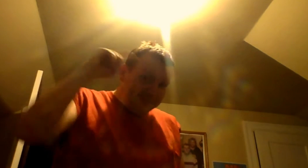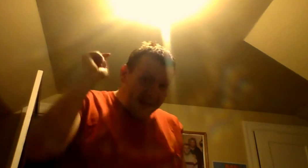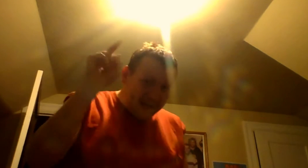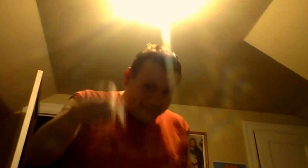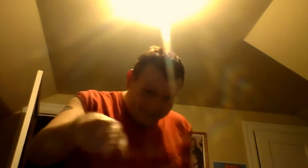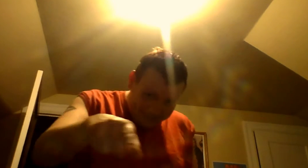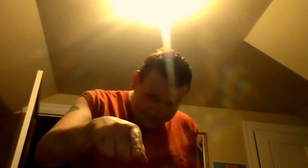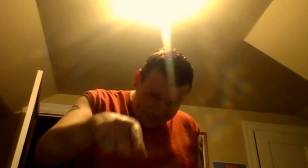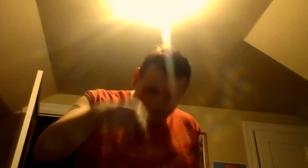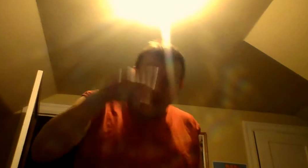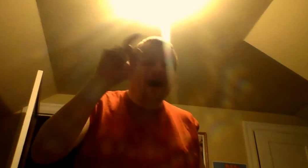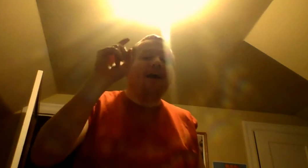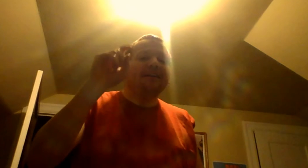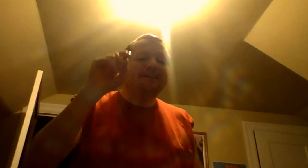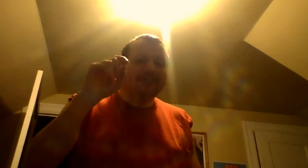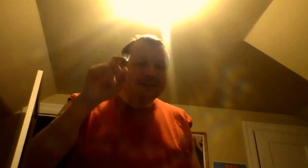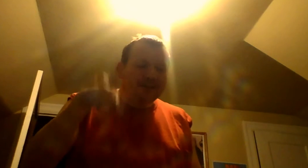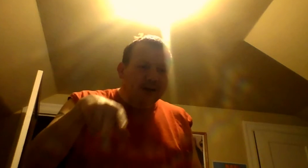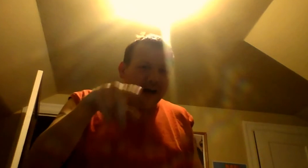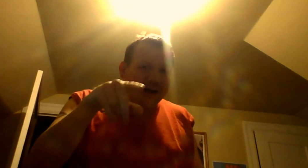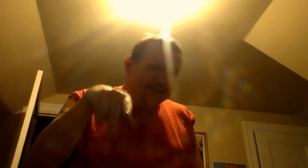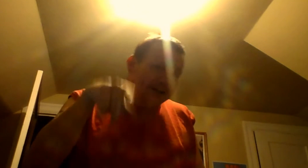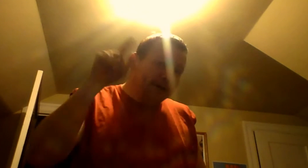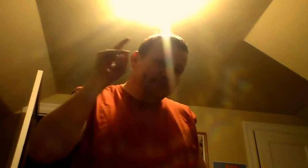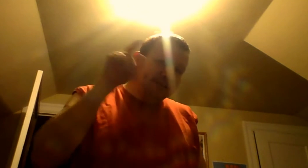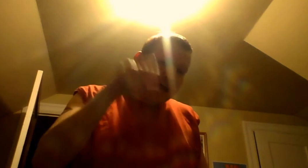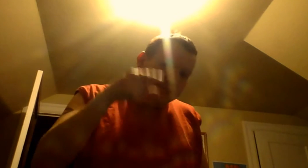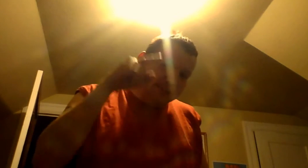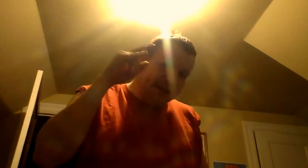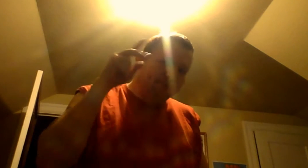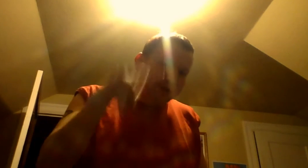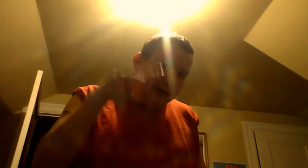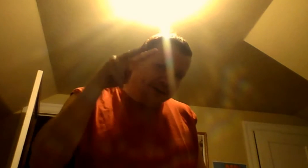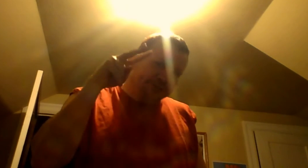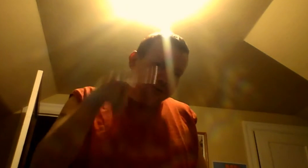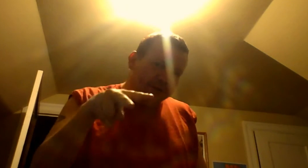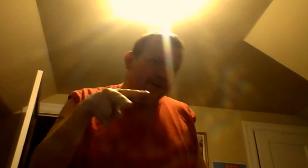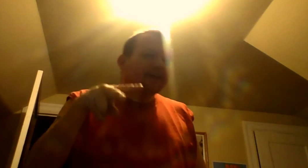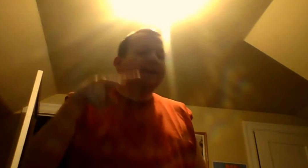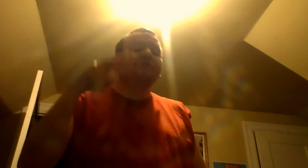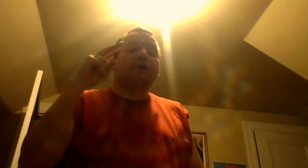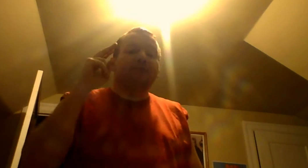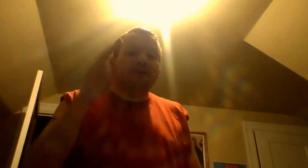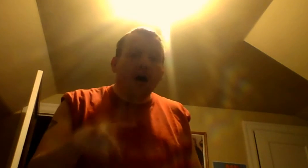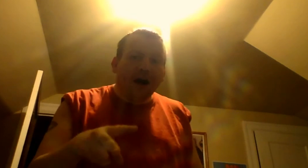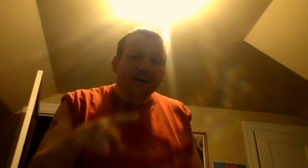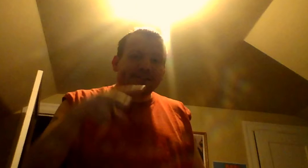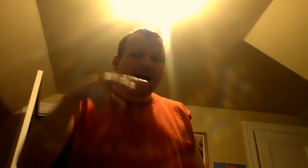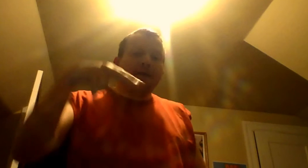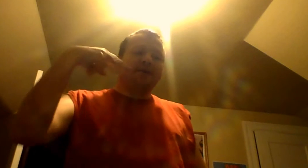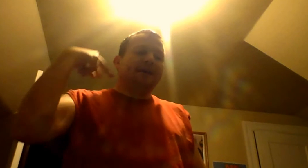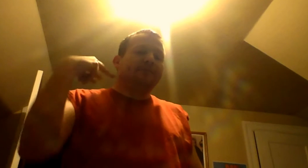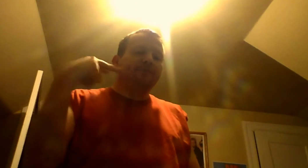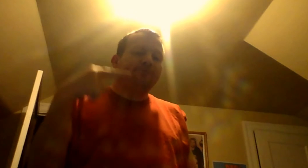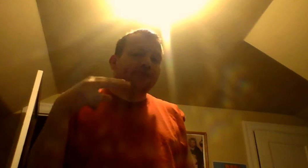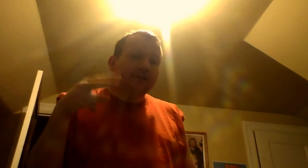Time Machine Part. Hot Tub Time Machine Part 2. It's gonna be awesome, and